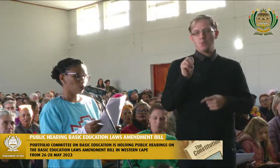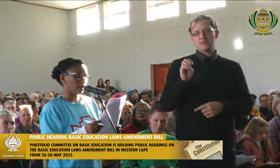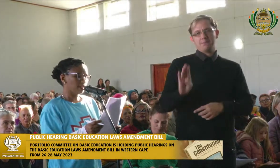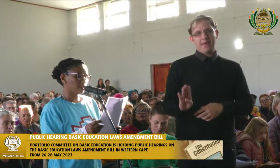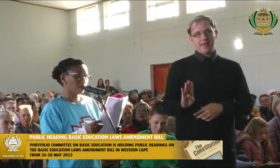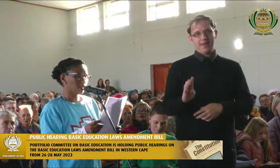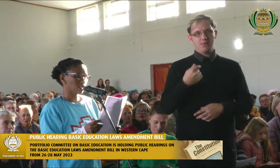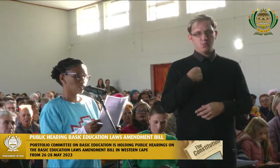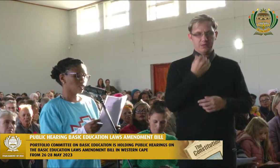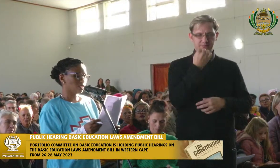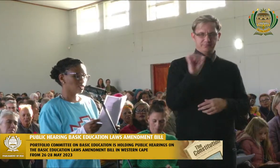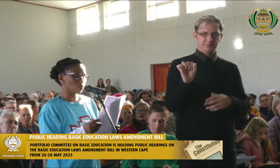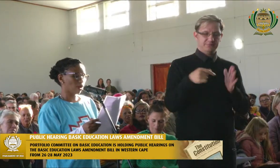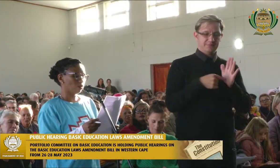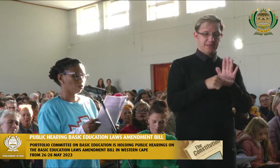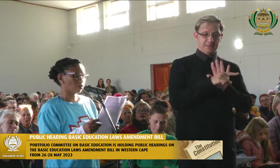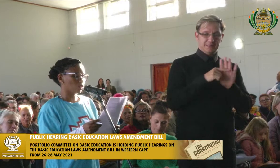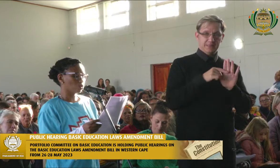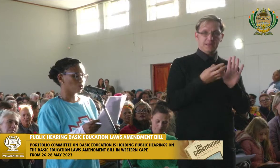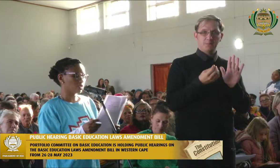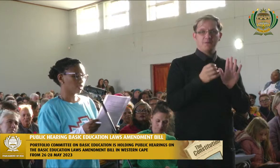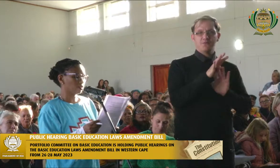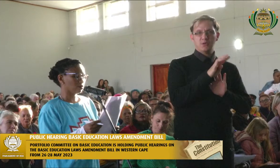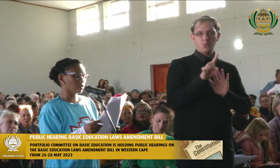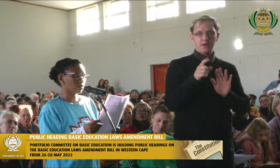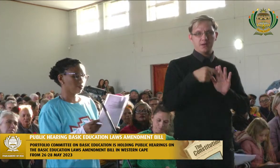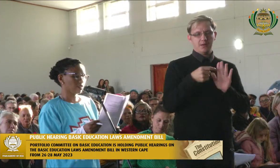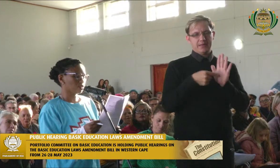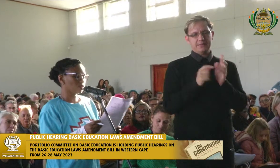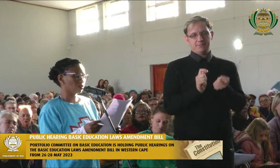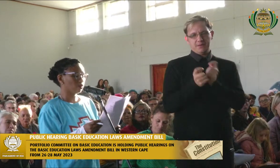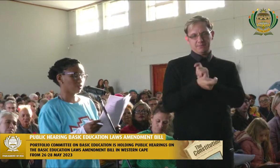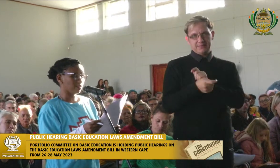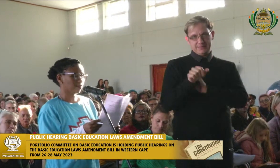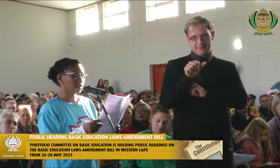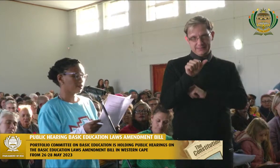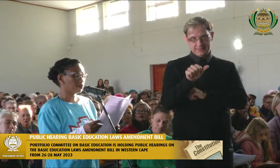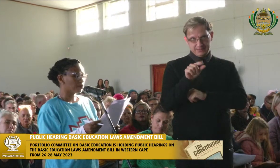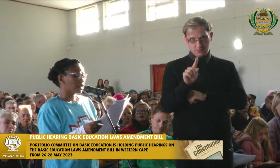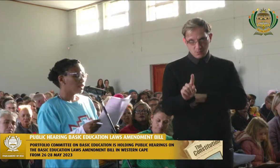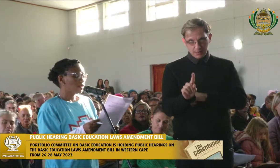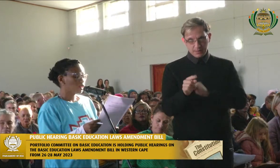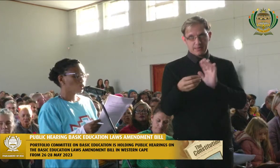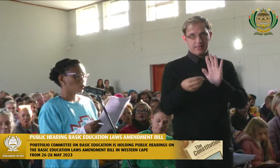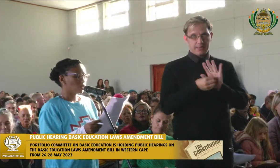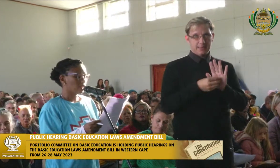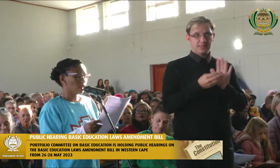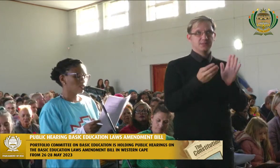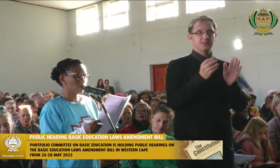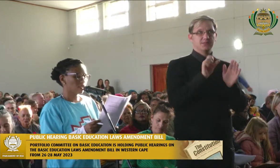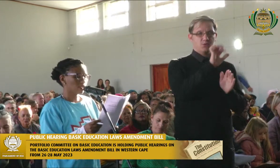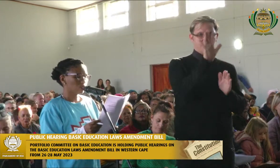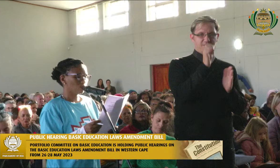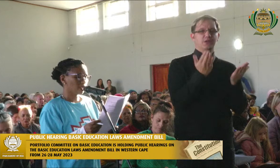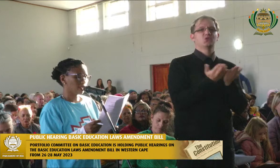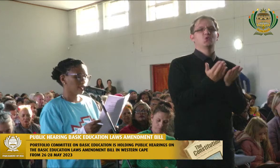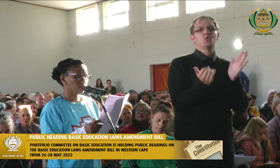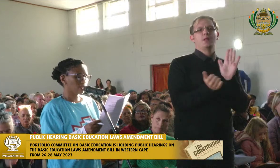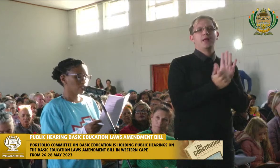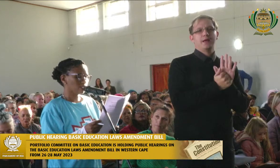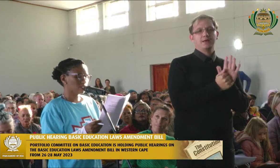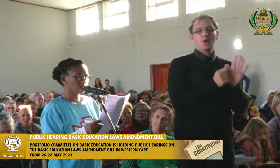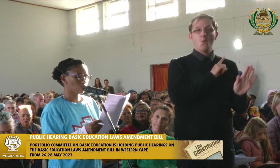Clause 41, that amends Section 61 of the Schools Act of South Africa. This clause allows the Minister to